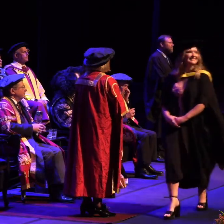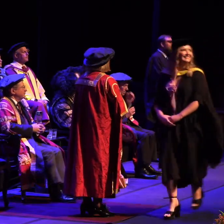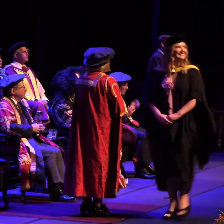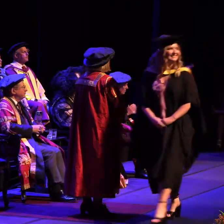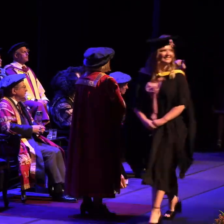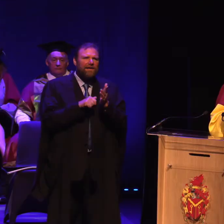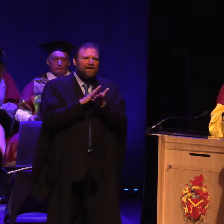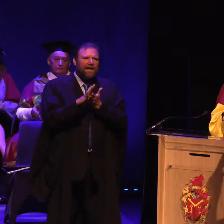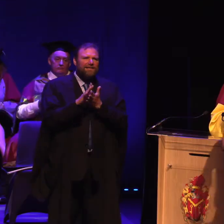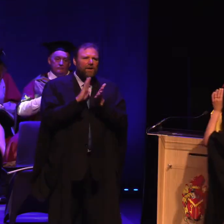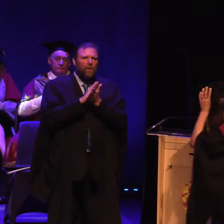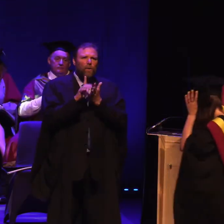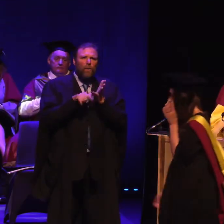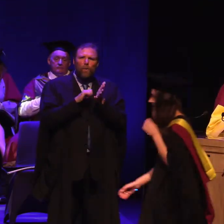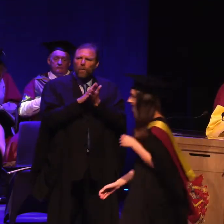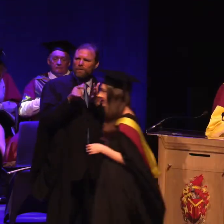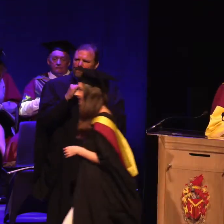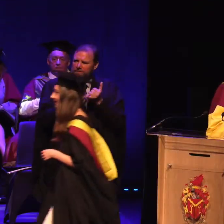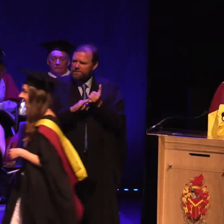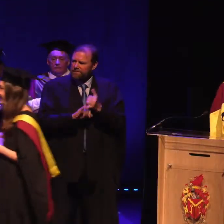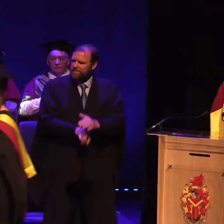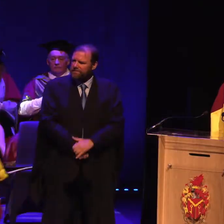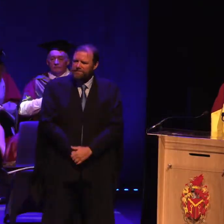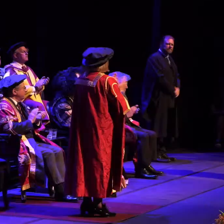Katie Hughes.